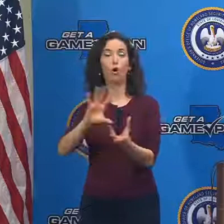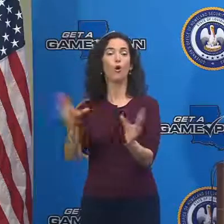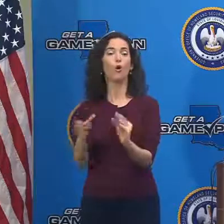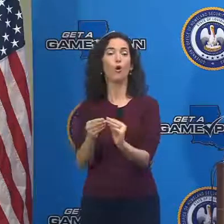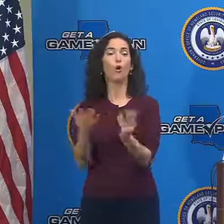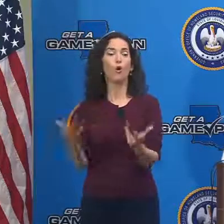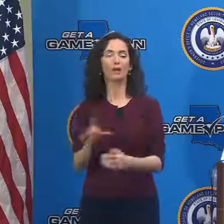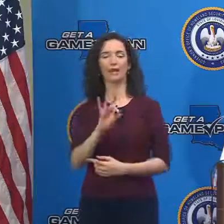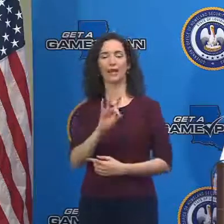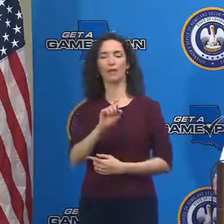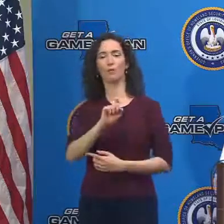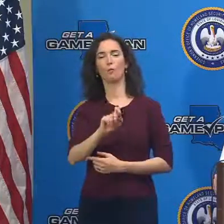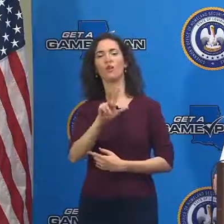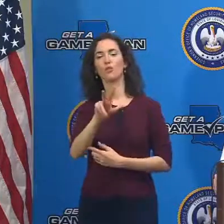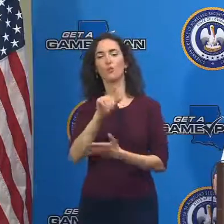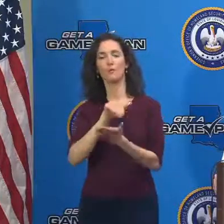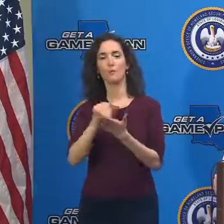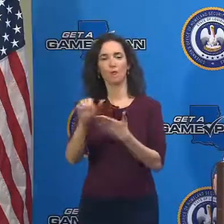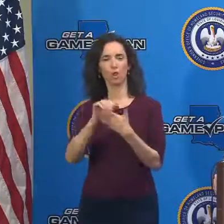than $8.3 million.